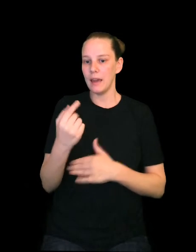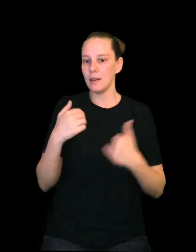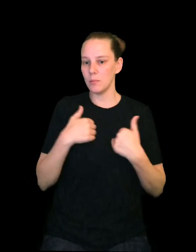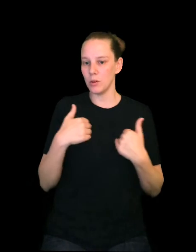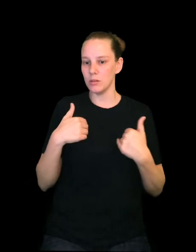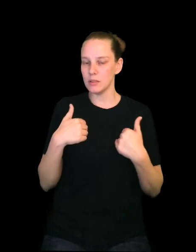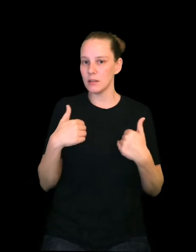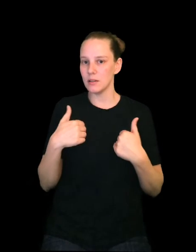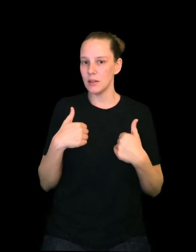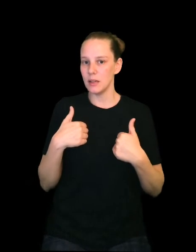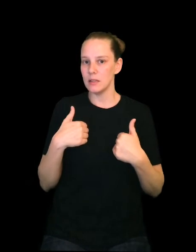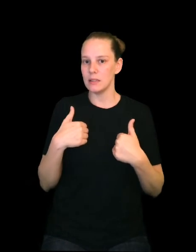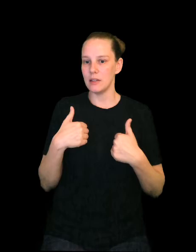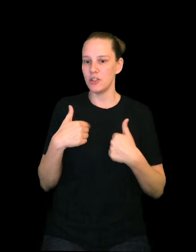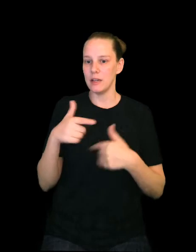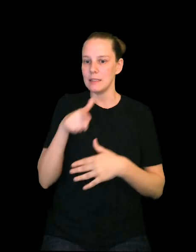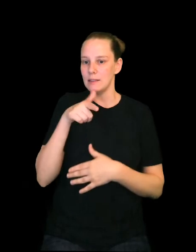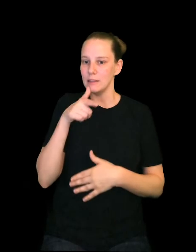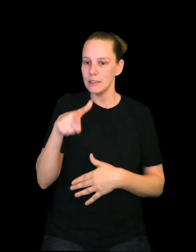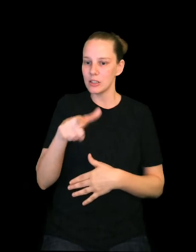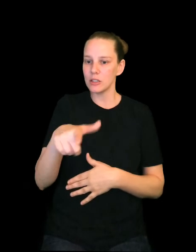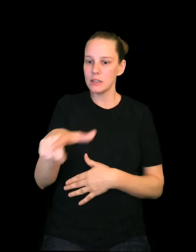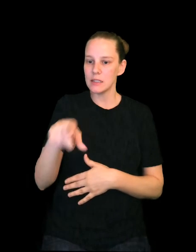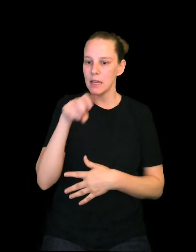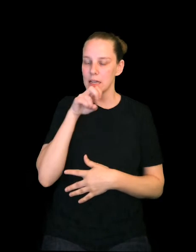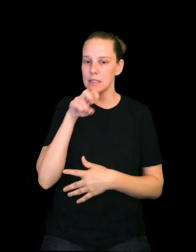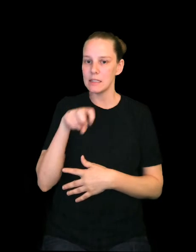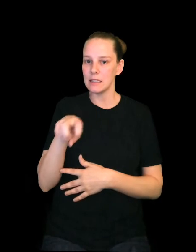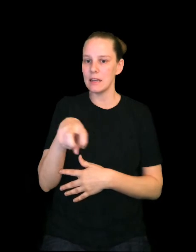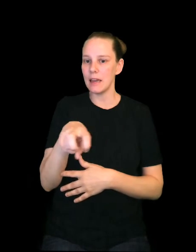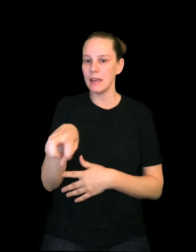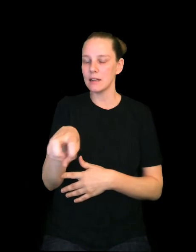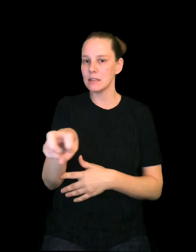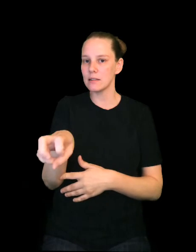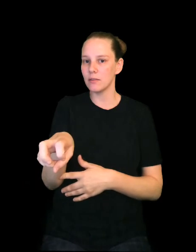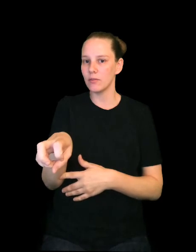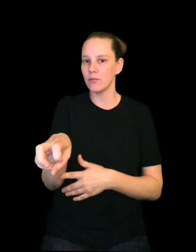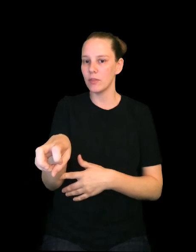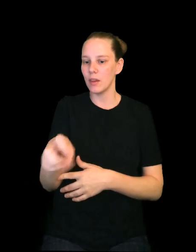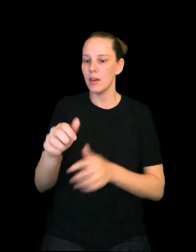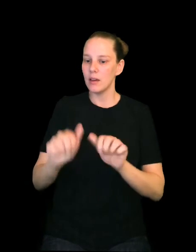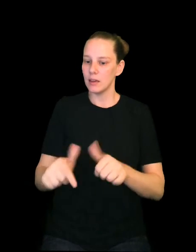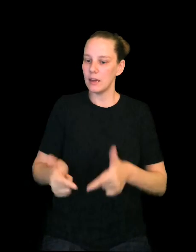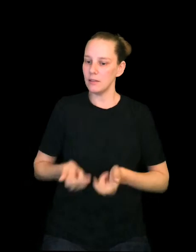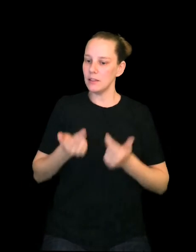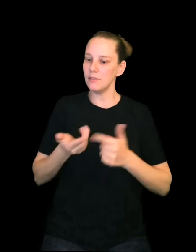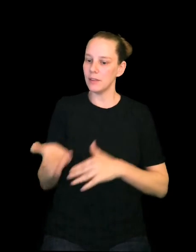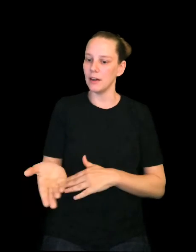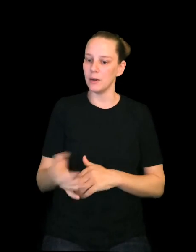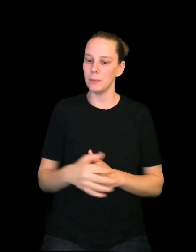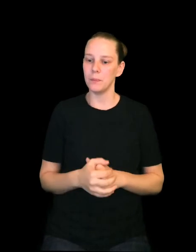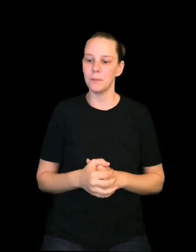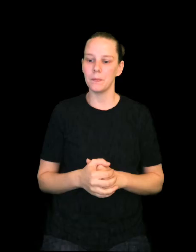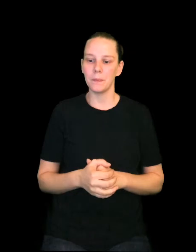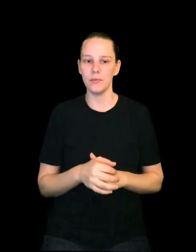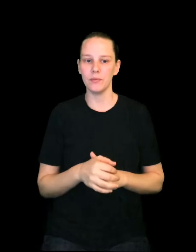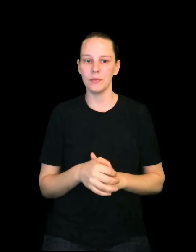Only animals, such as lizards and snakes, can live